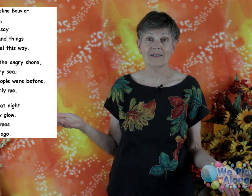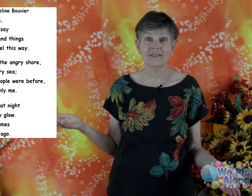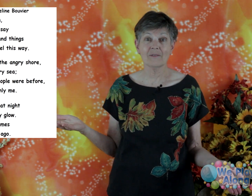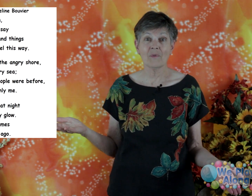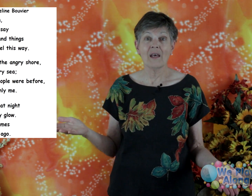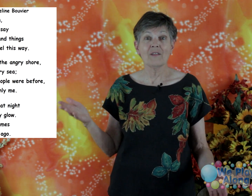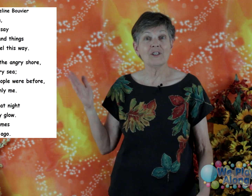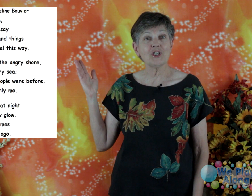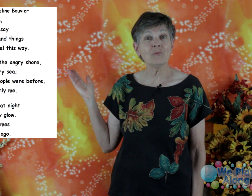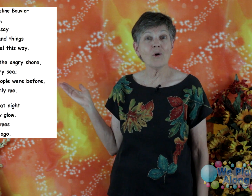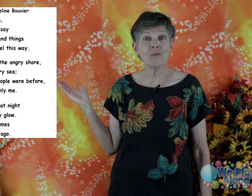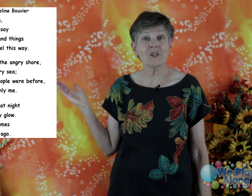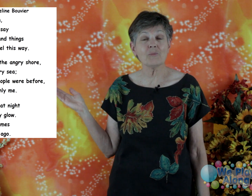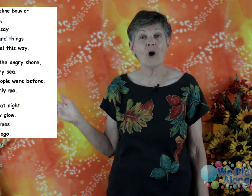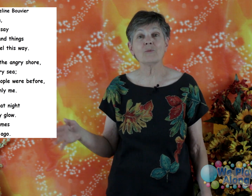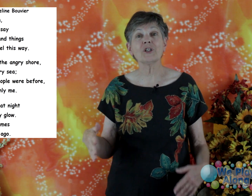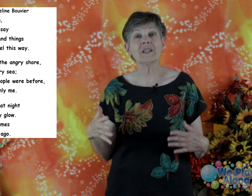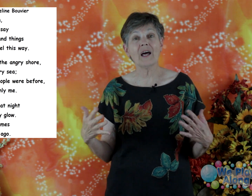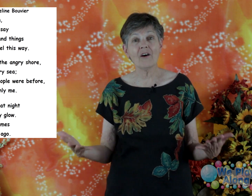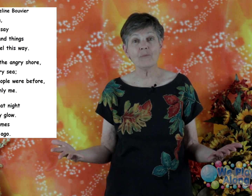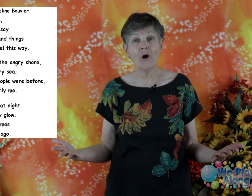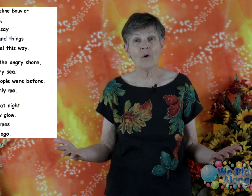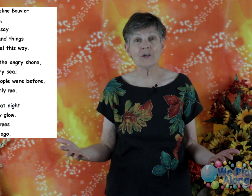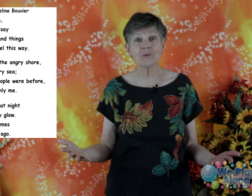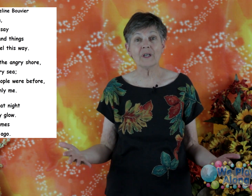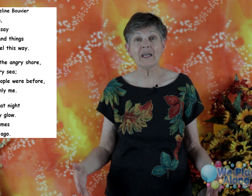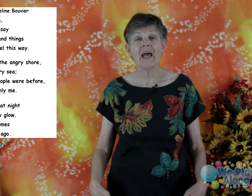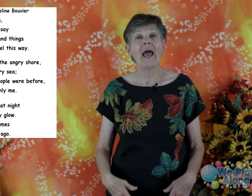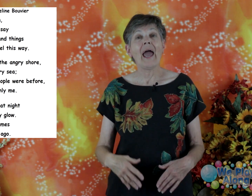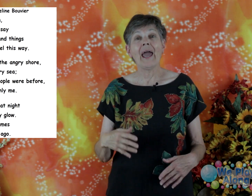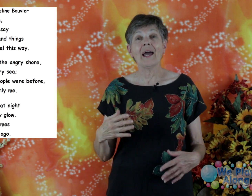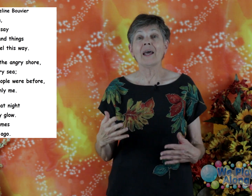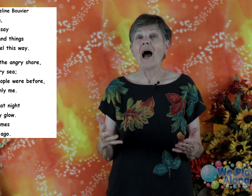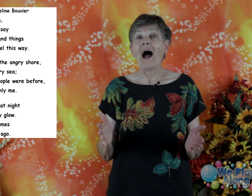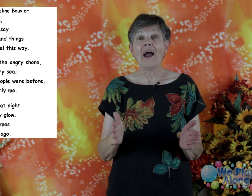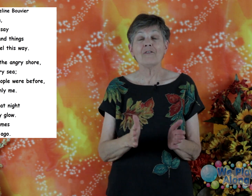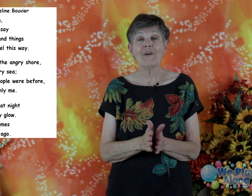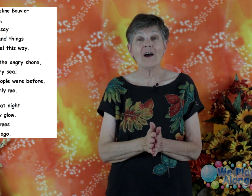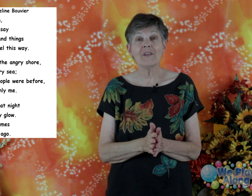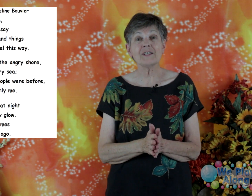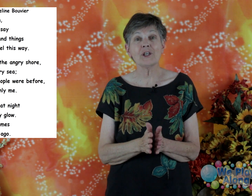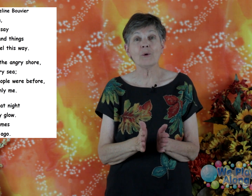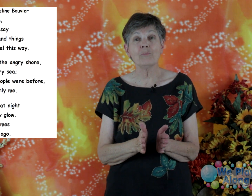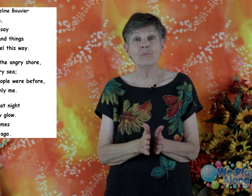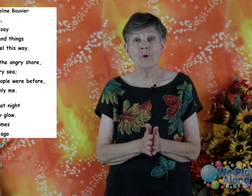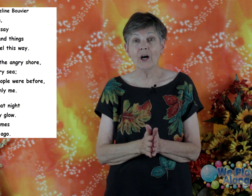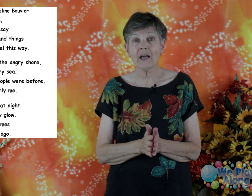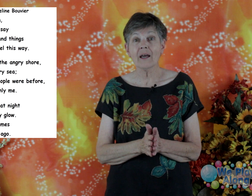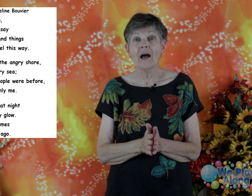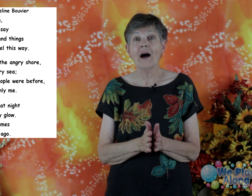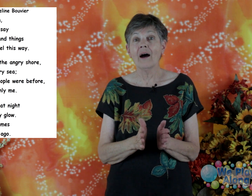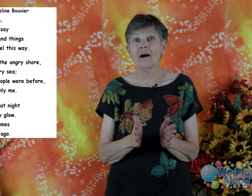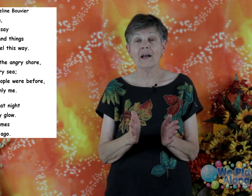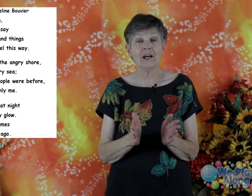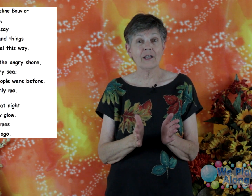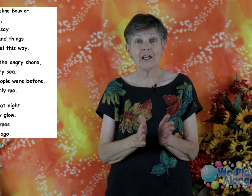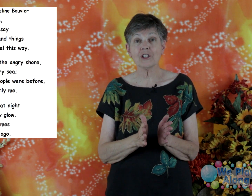Onassis. And she wrote this poem. She loved poetry. And I found this in a book, a collection